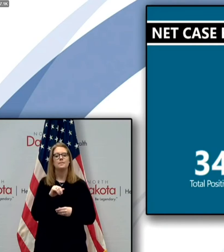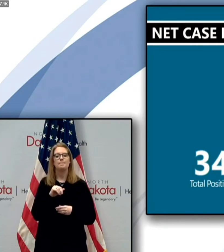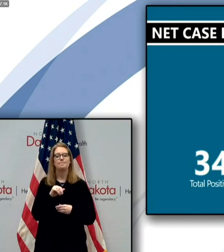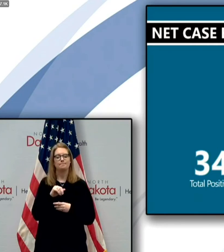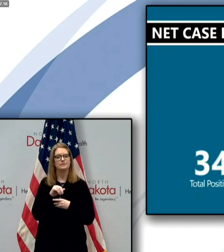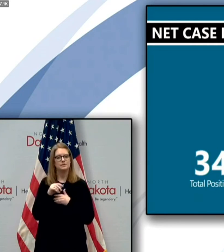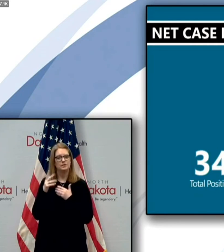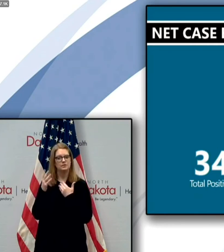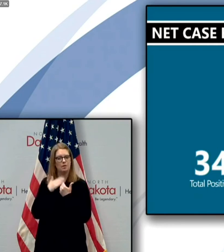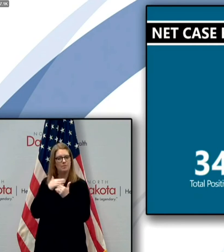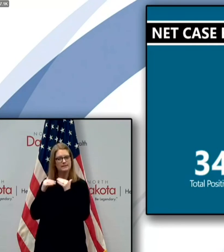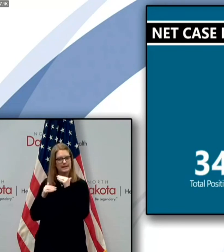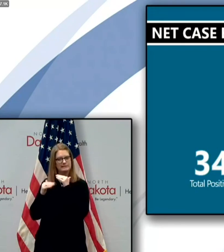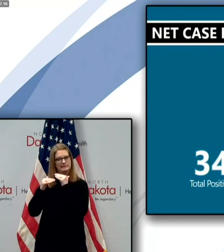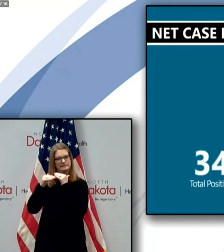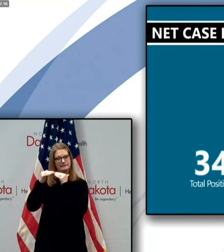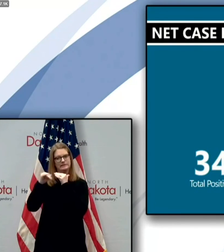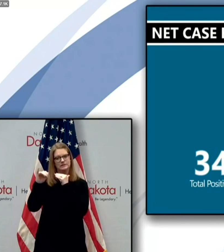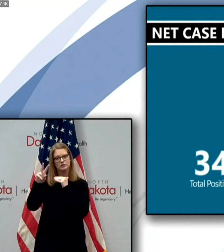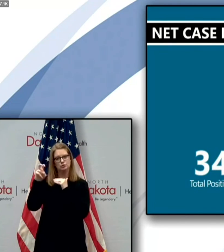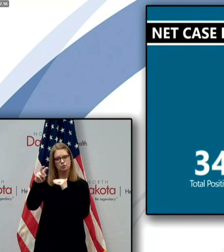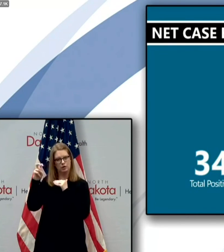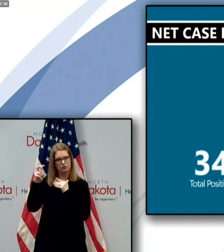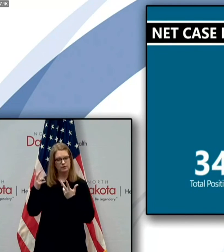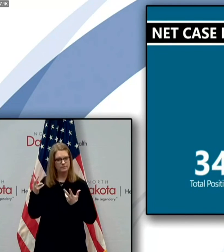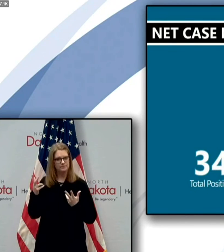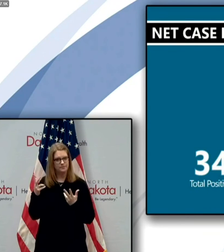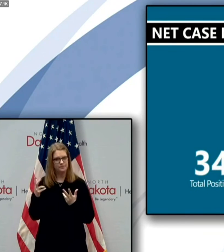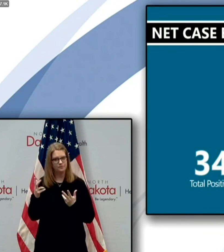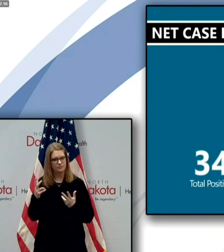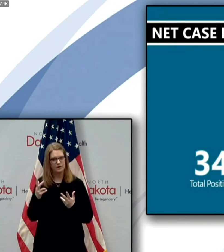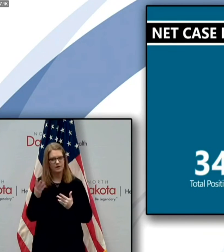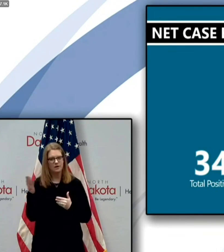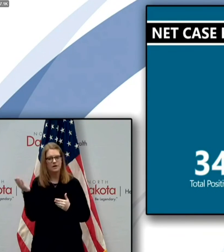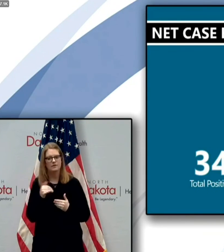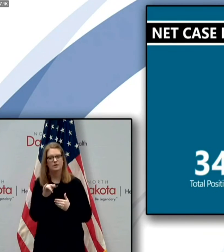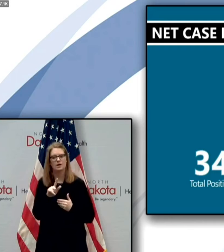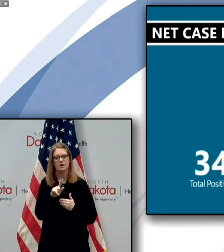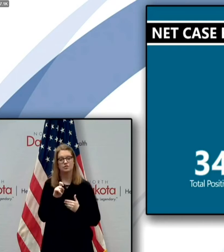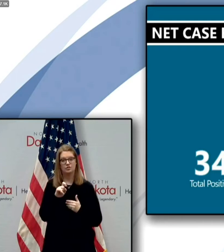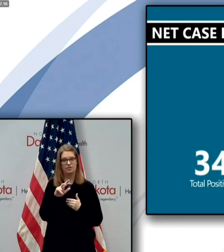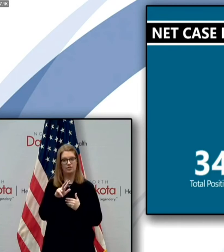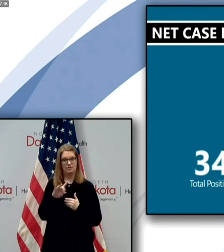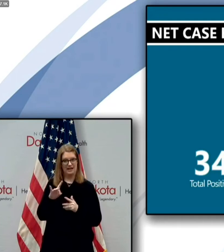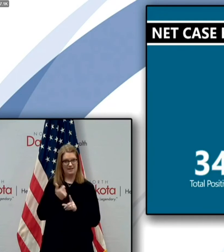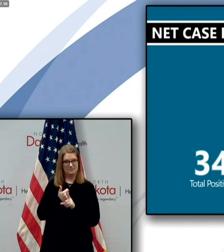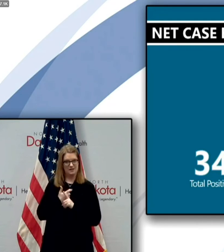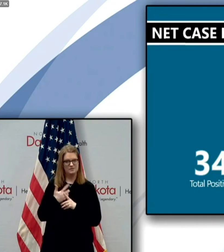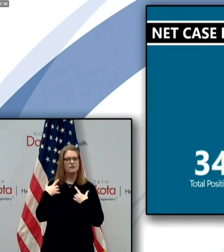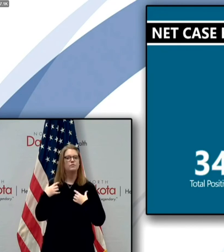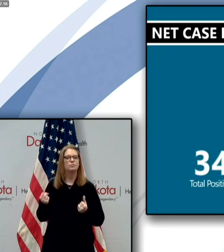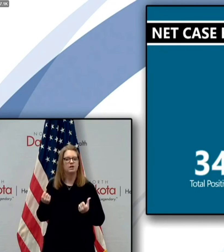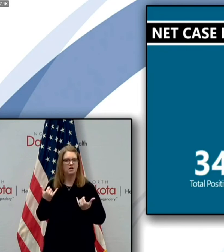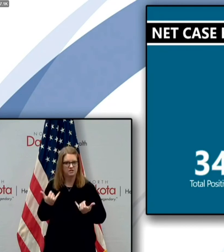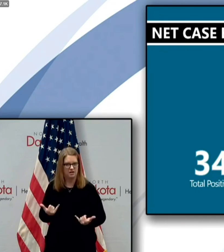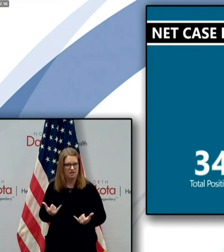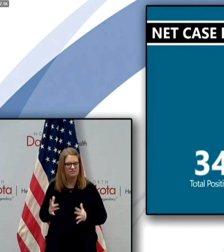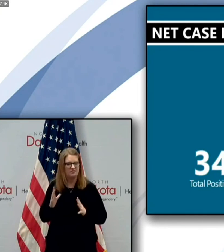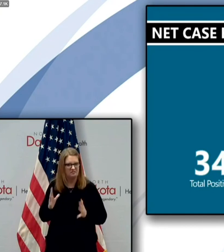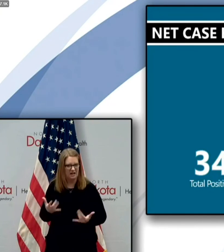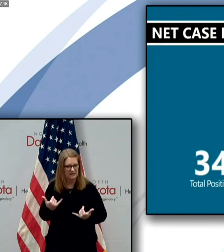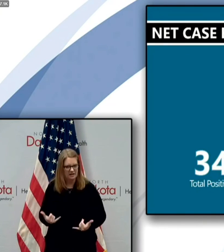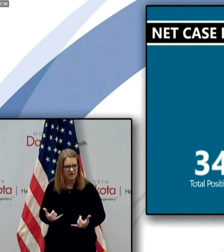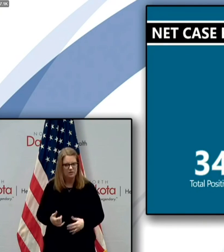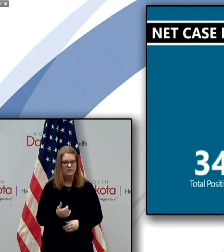that 200 mark. That is against 138 that have recovered, and again, only 13 that